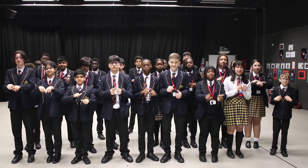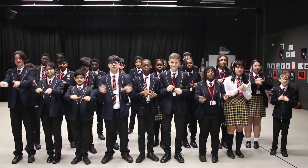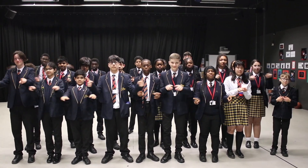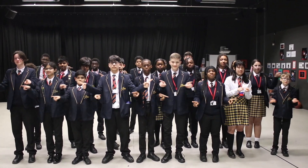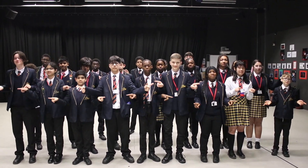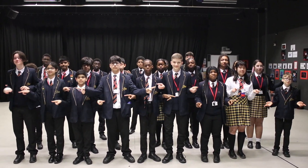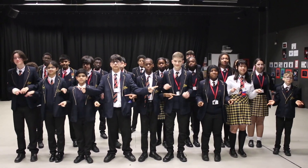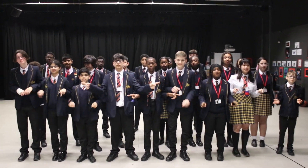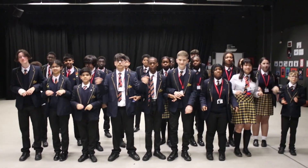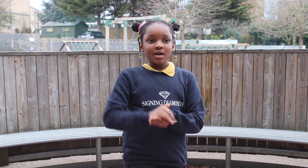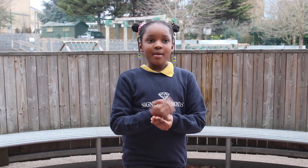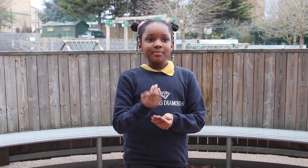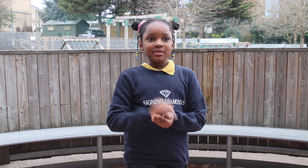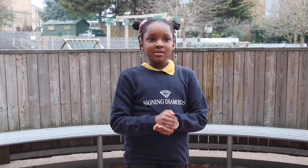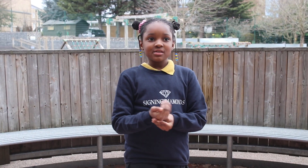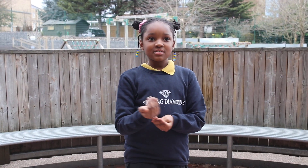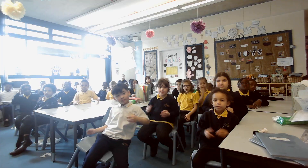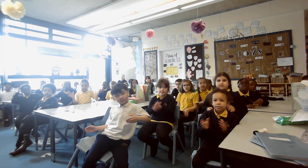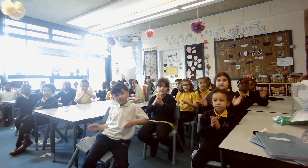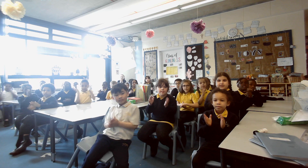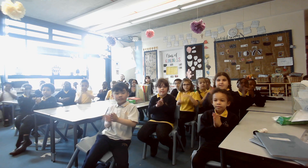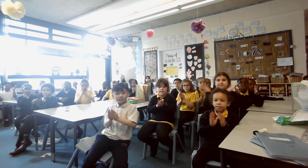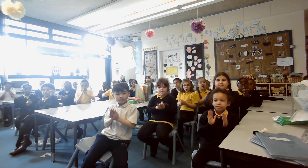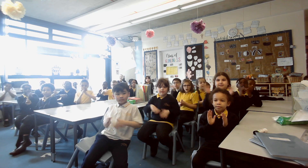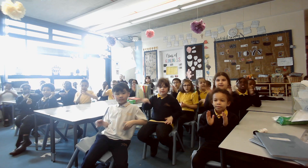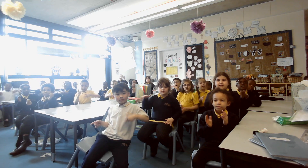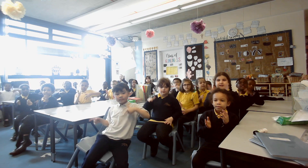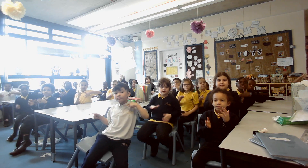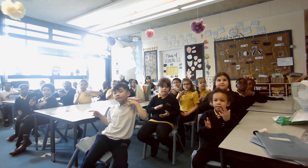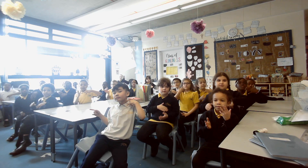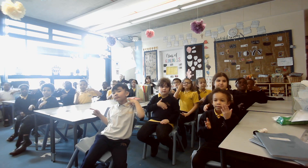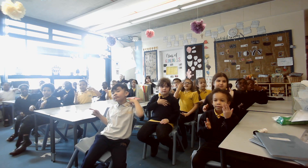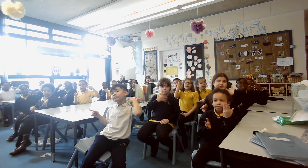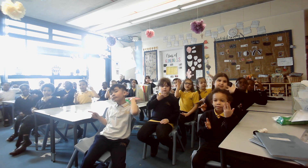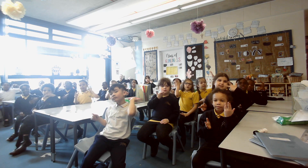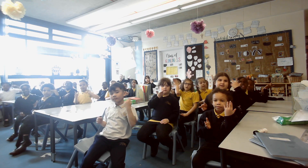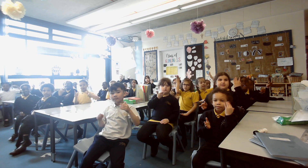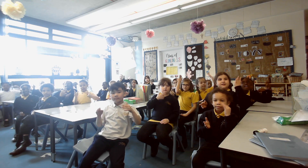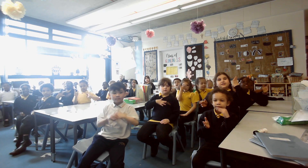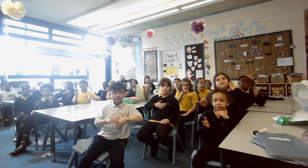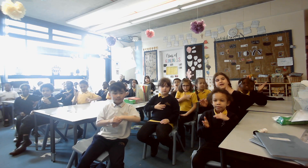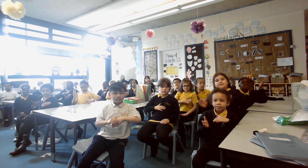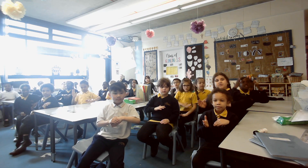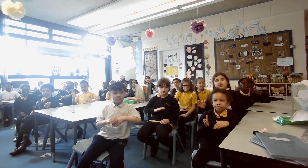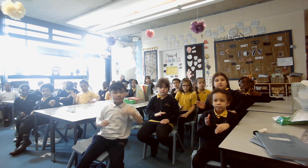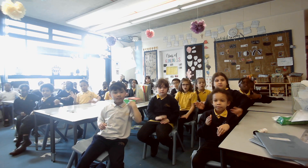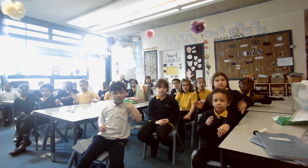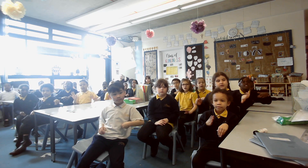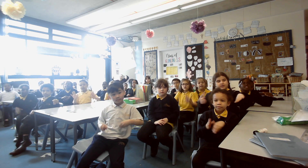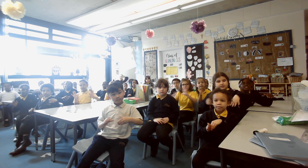Because I'm happy. Clap along to me if you feel like that's what you want to do.